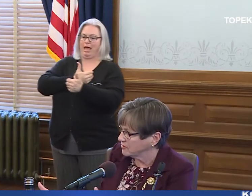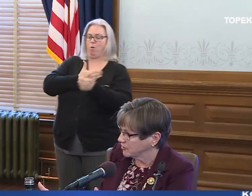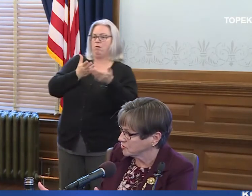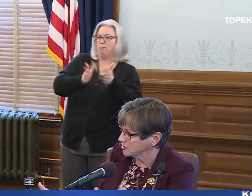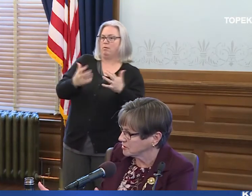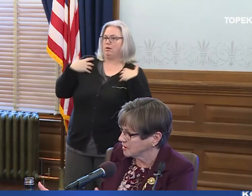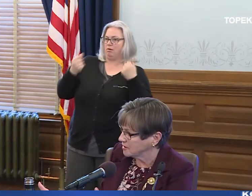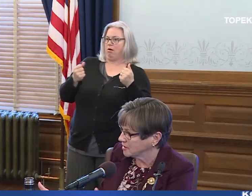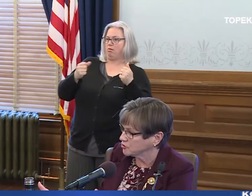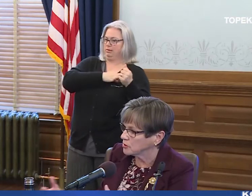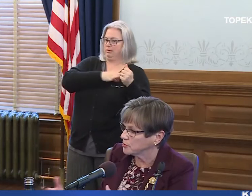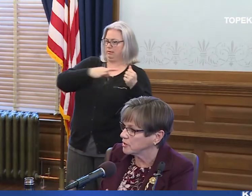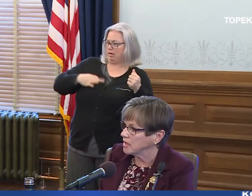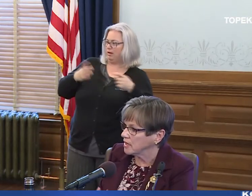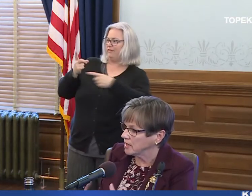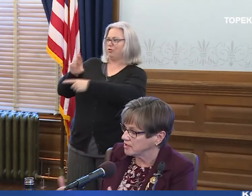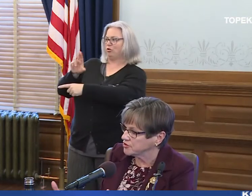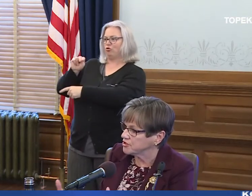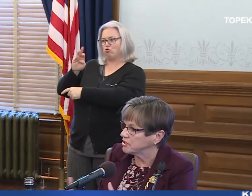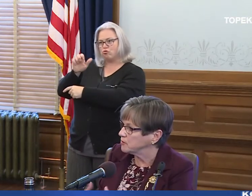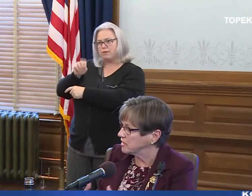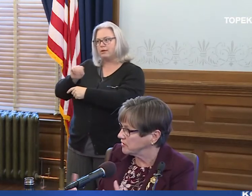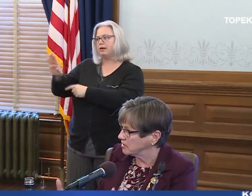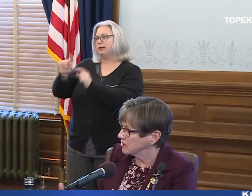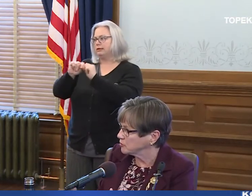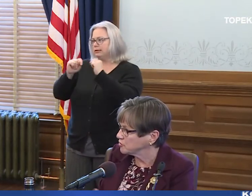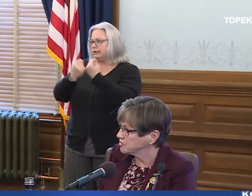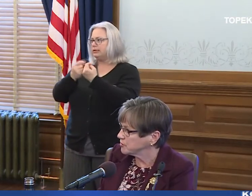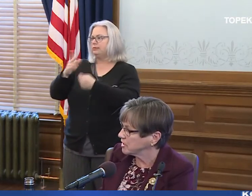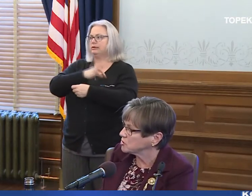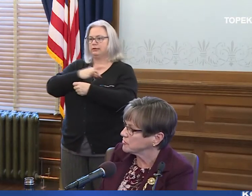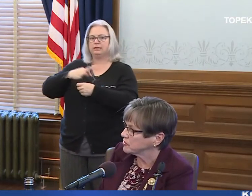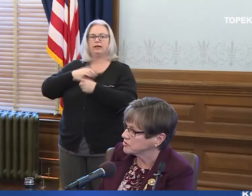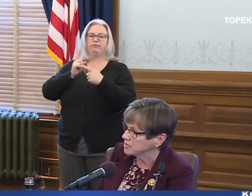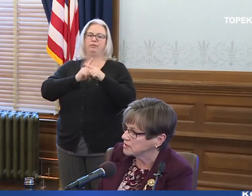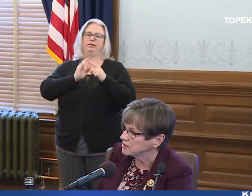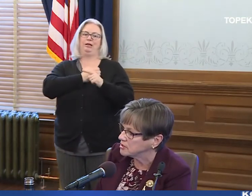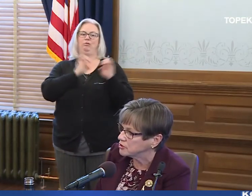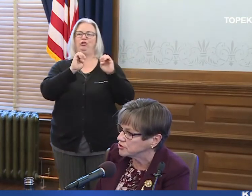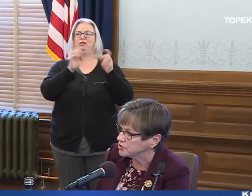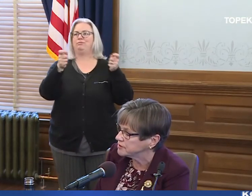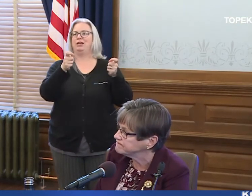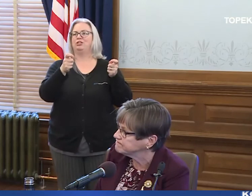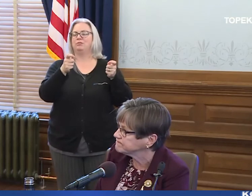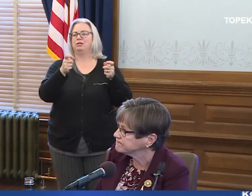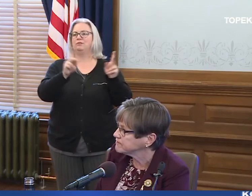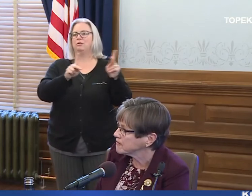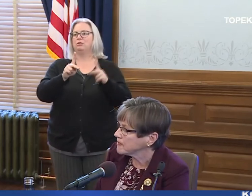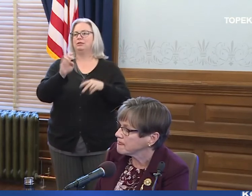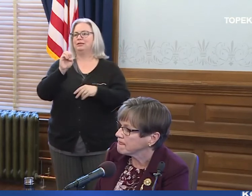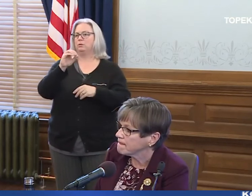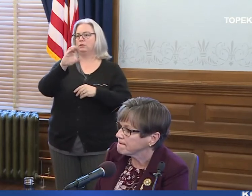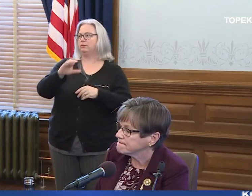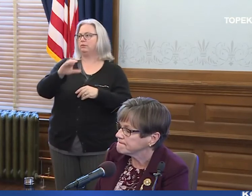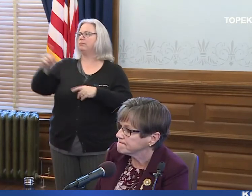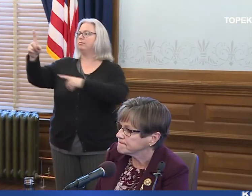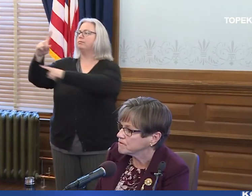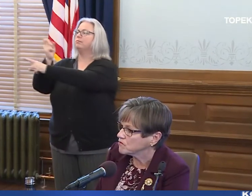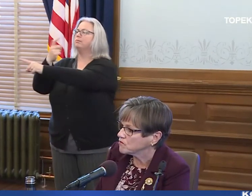health folks, Dr. and his team, and then our emergency management folks down at the ESC. Dr.